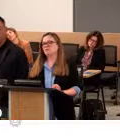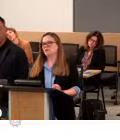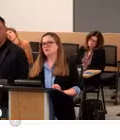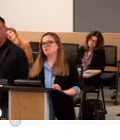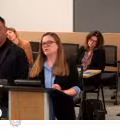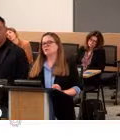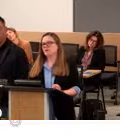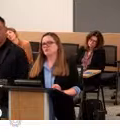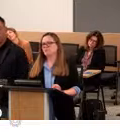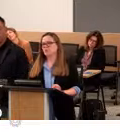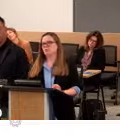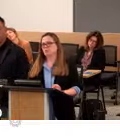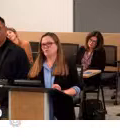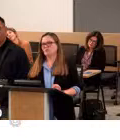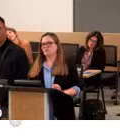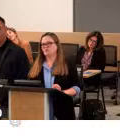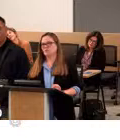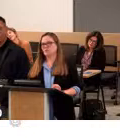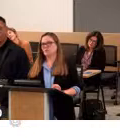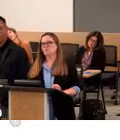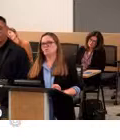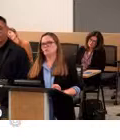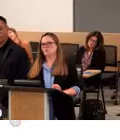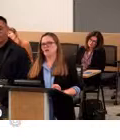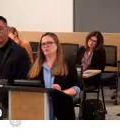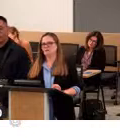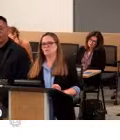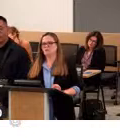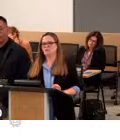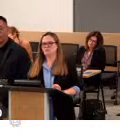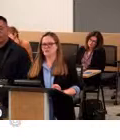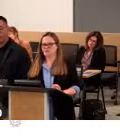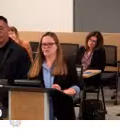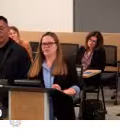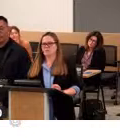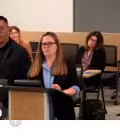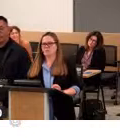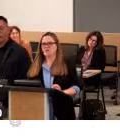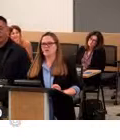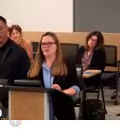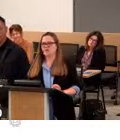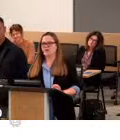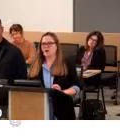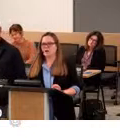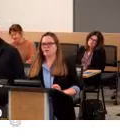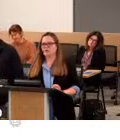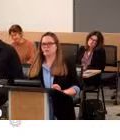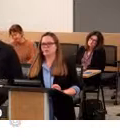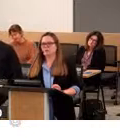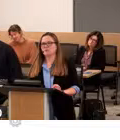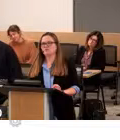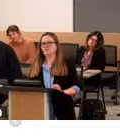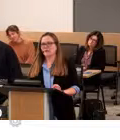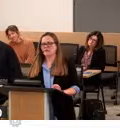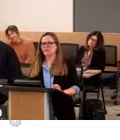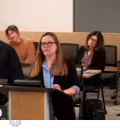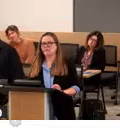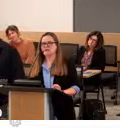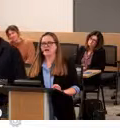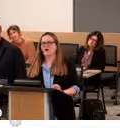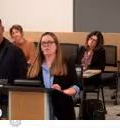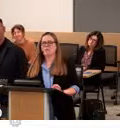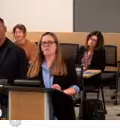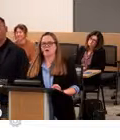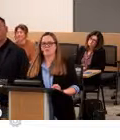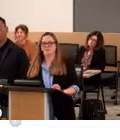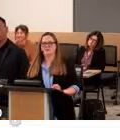the most effective form of professional learning that you can provide an experienced teacher is a knowledgeable peer to